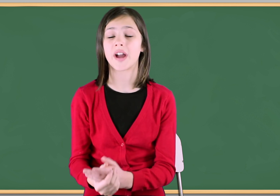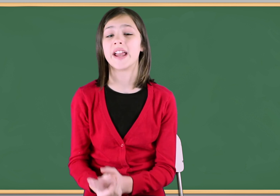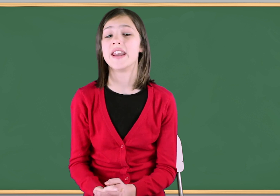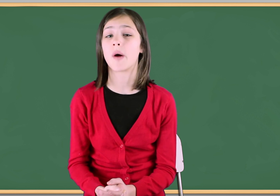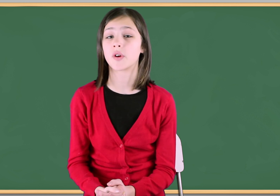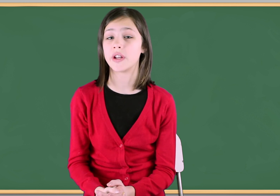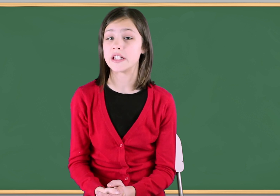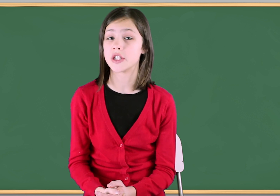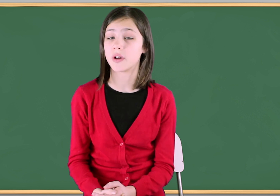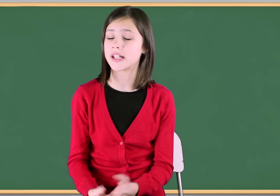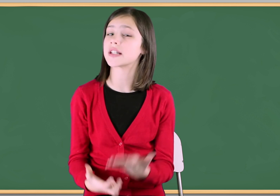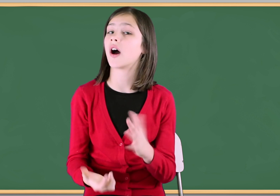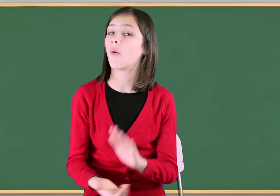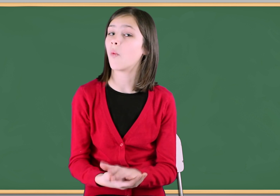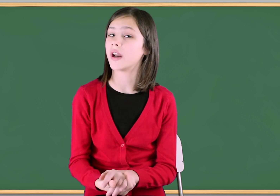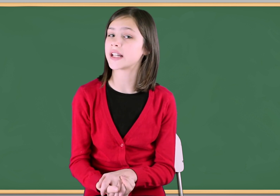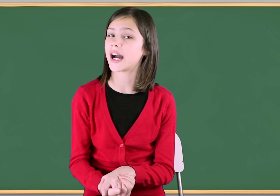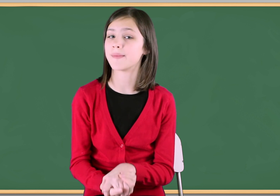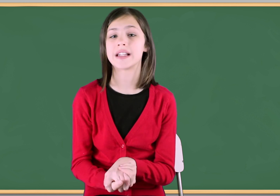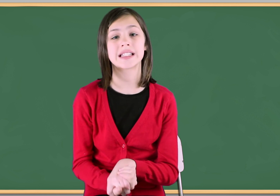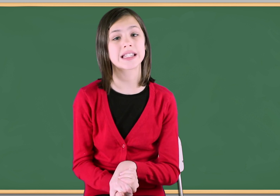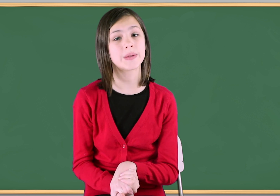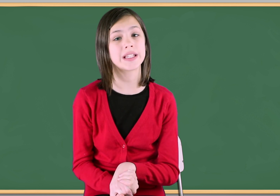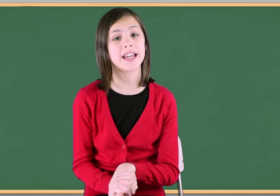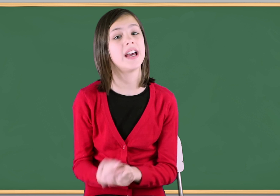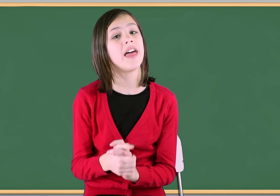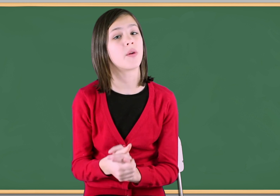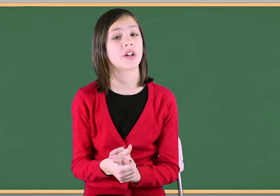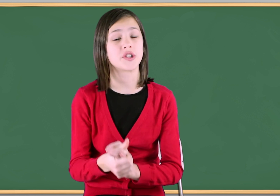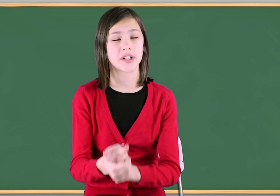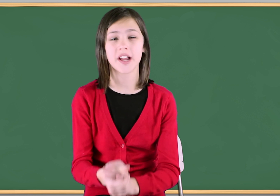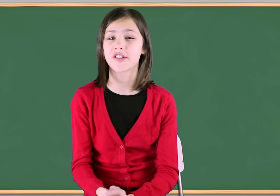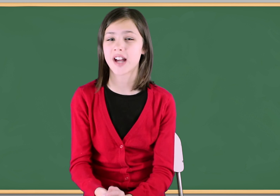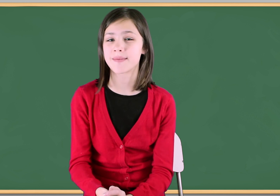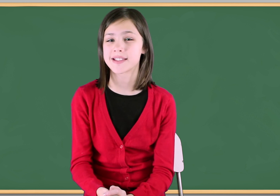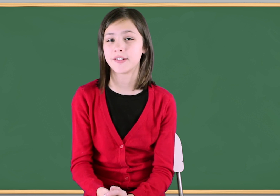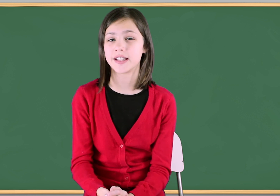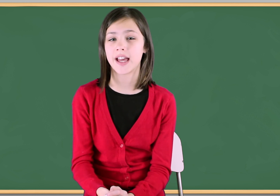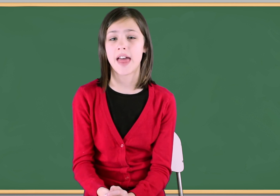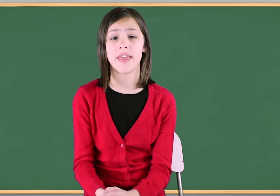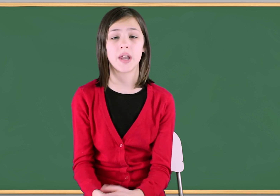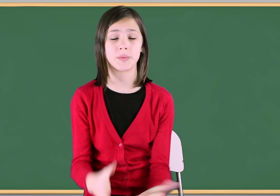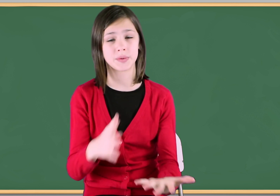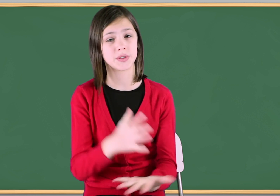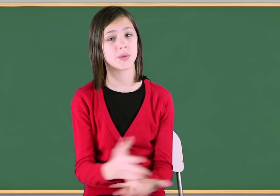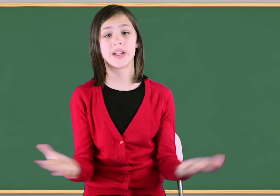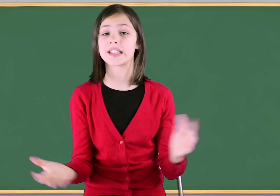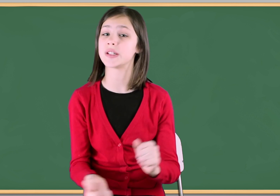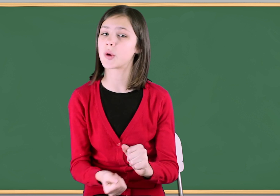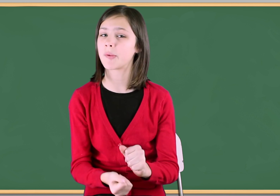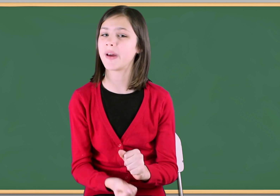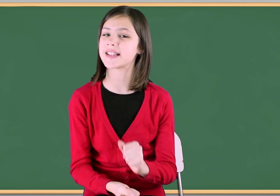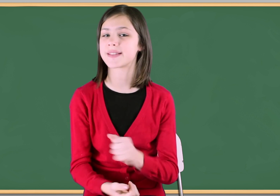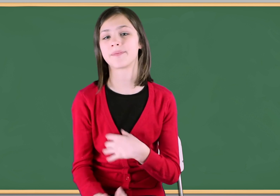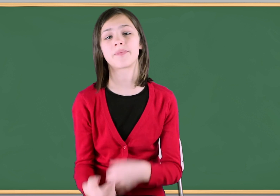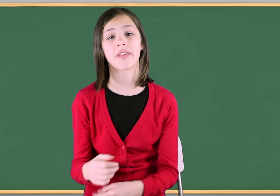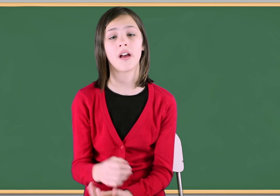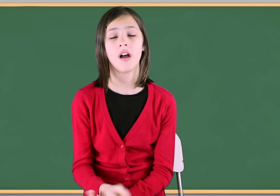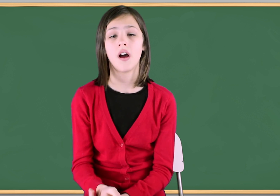Okay, now we're going to do it one time slowly, then we're going to do it another time slowly, and then we'll do it normal pace.